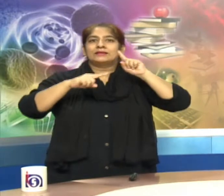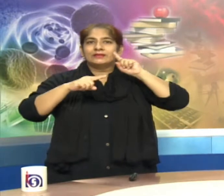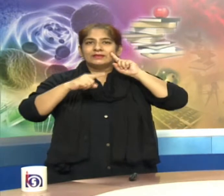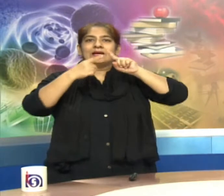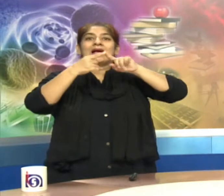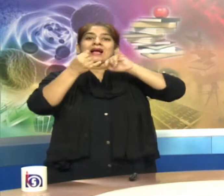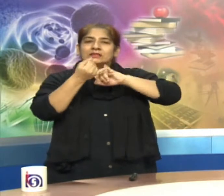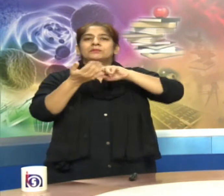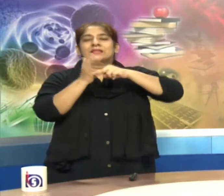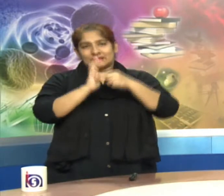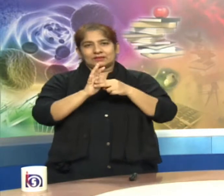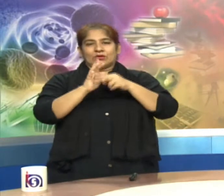explain all the